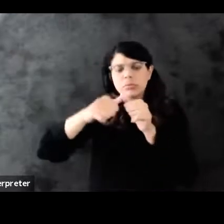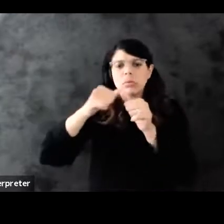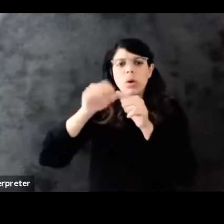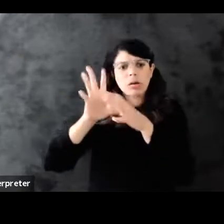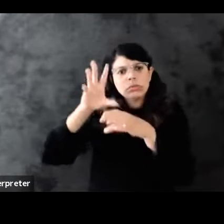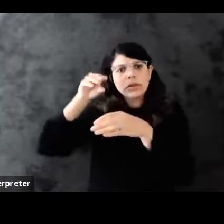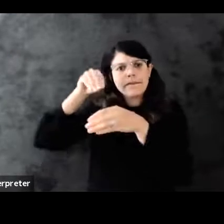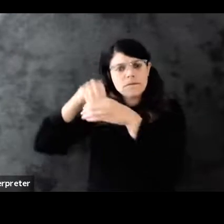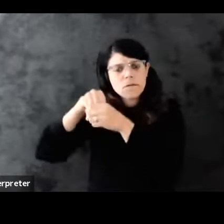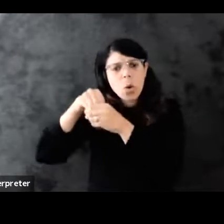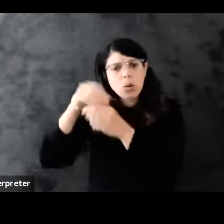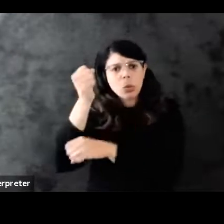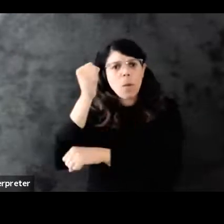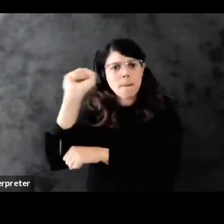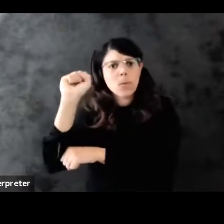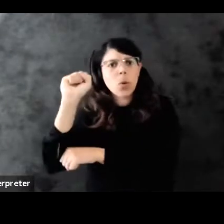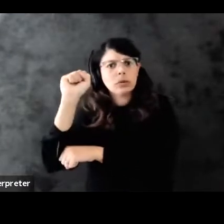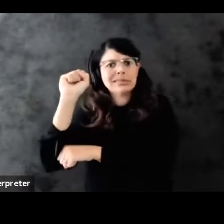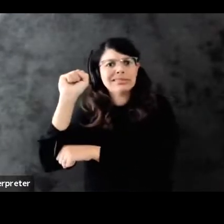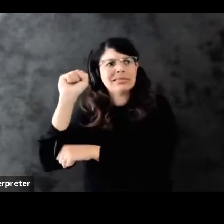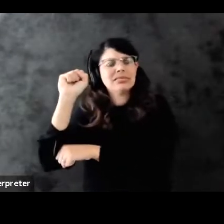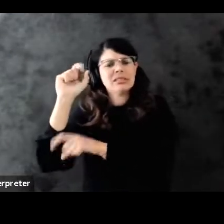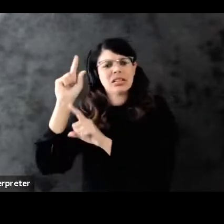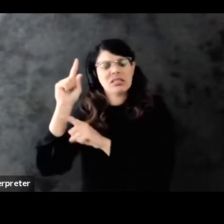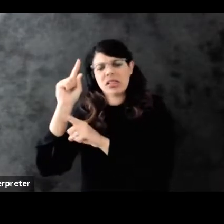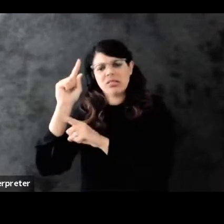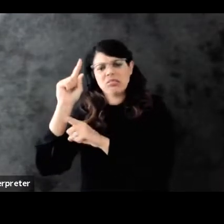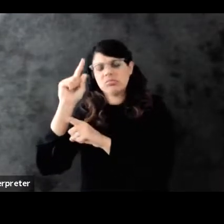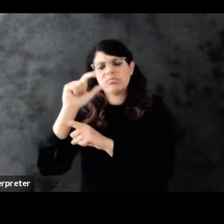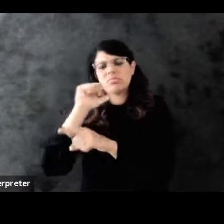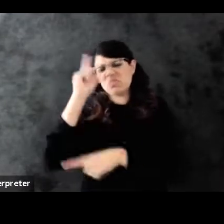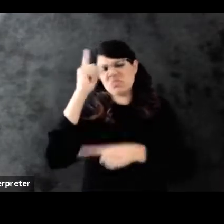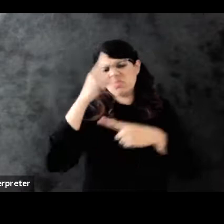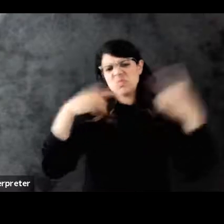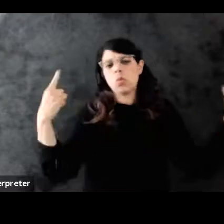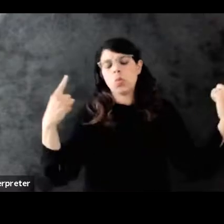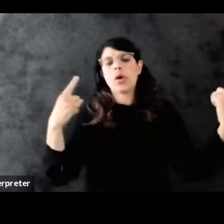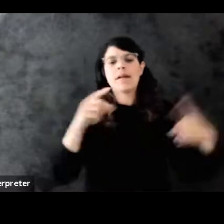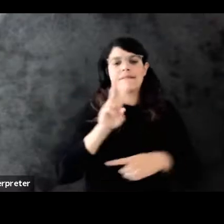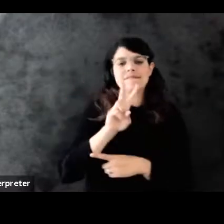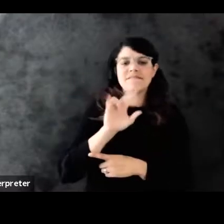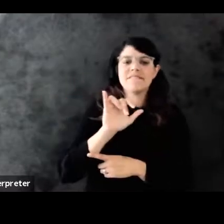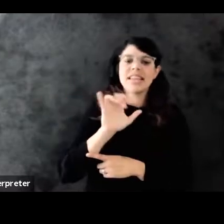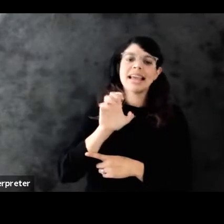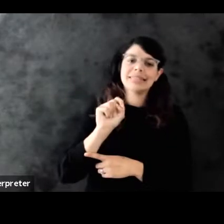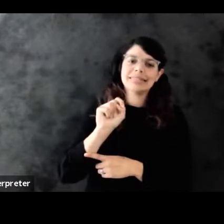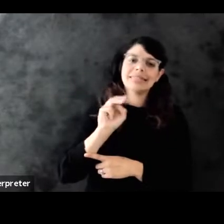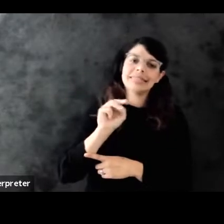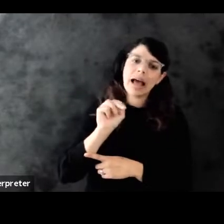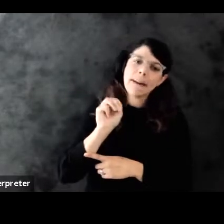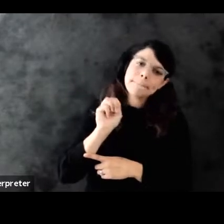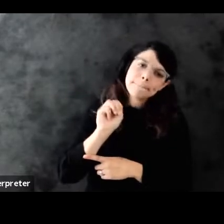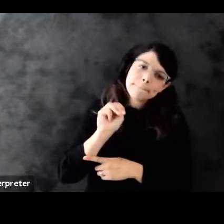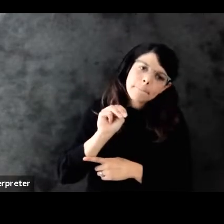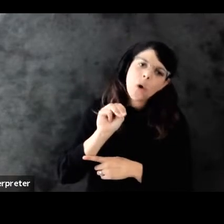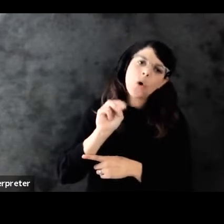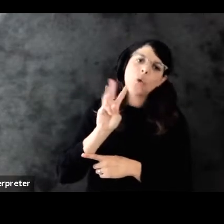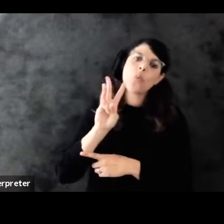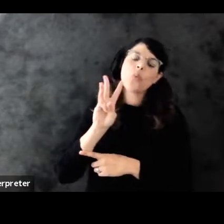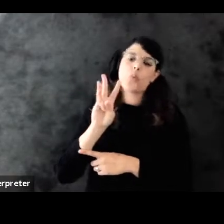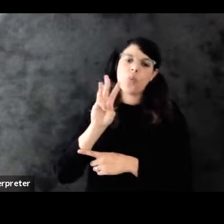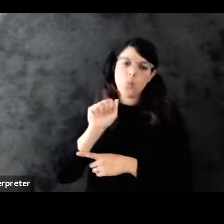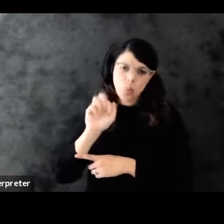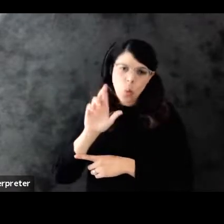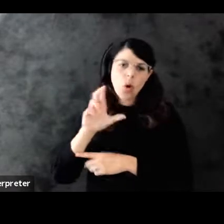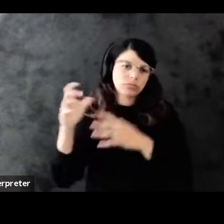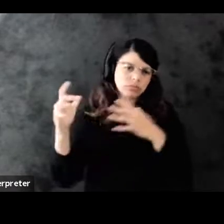was elected to become president of the United Mexican American Students. And as president, I